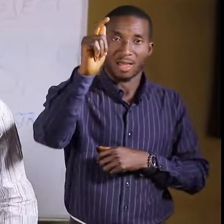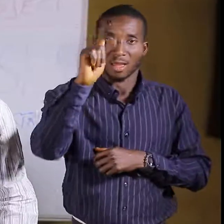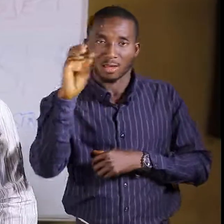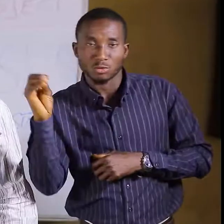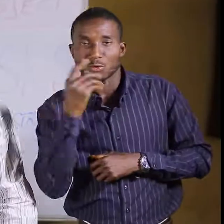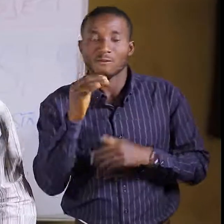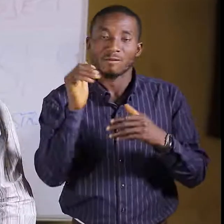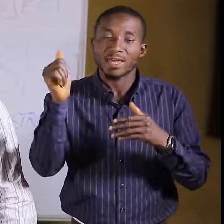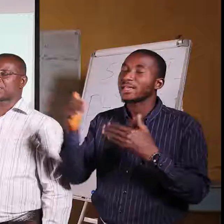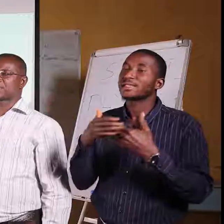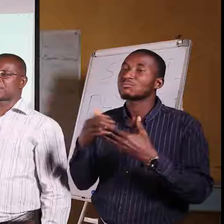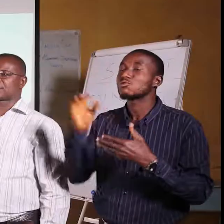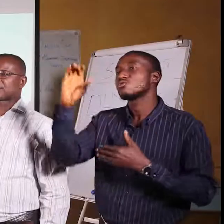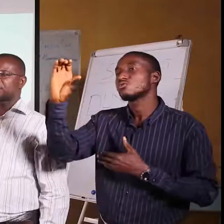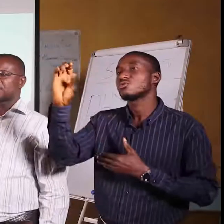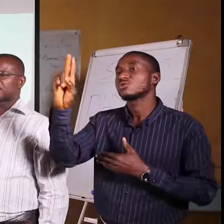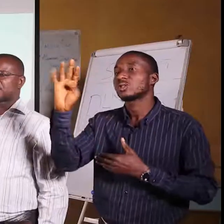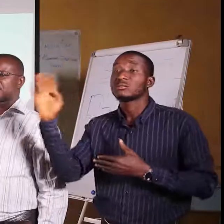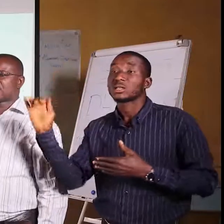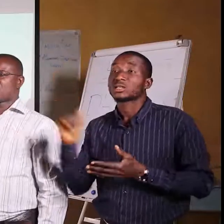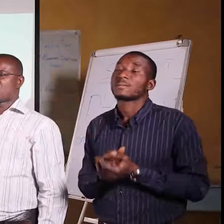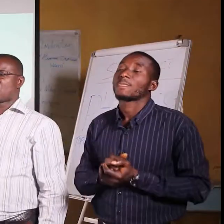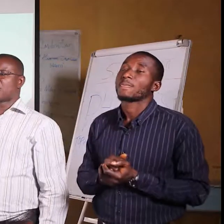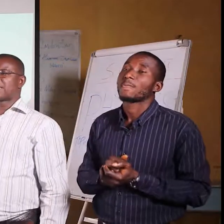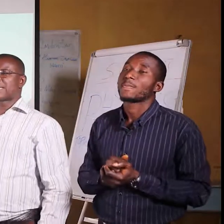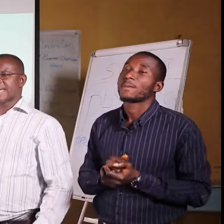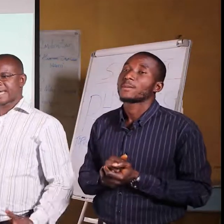of a simple cubic,